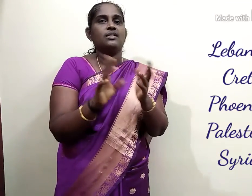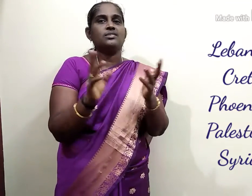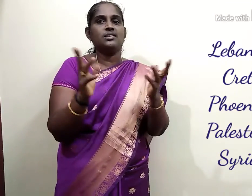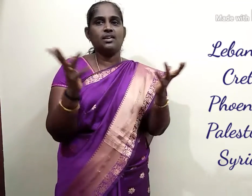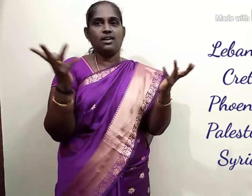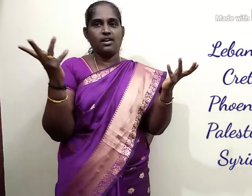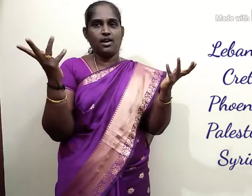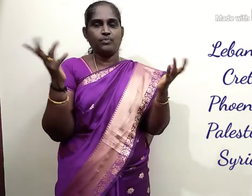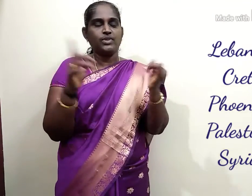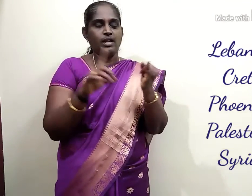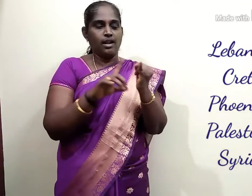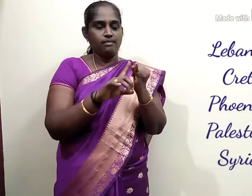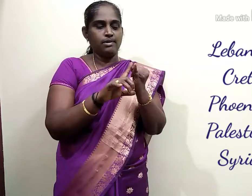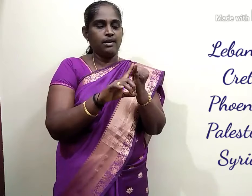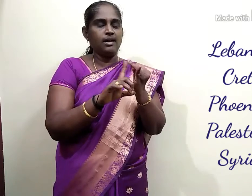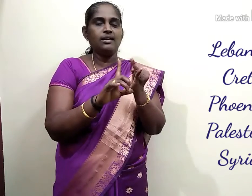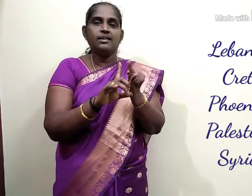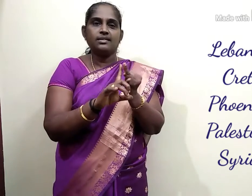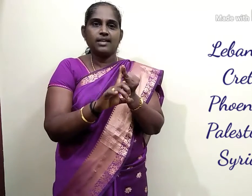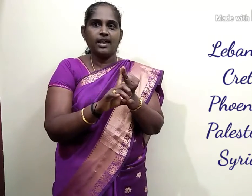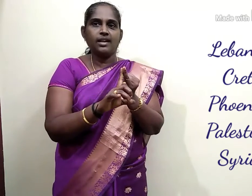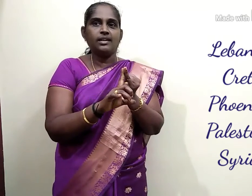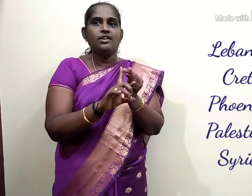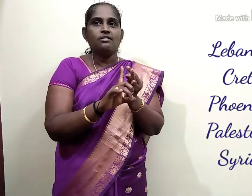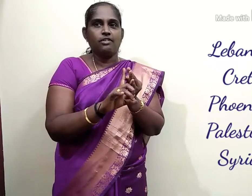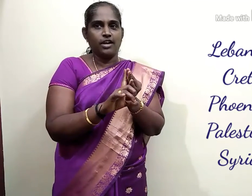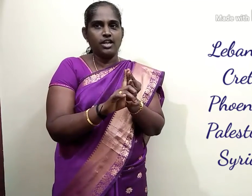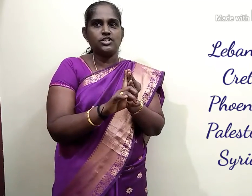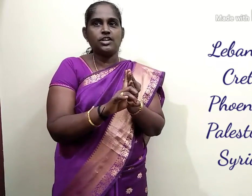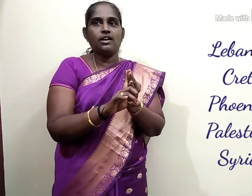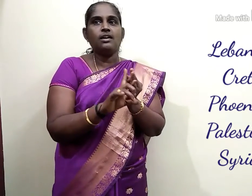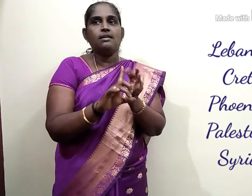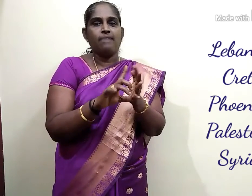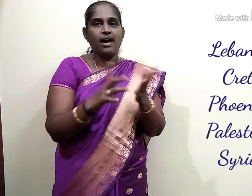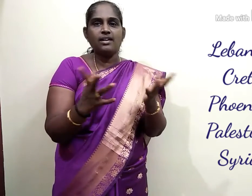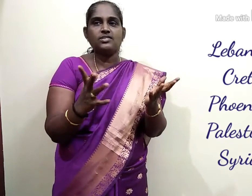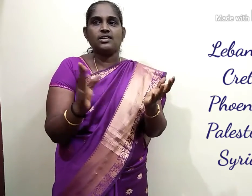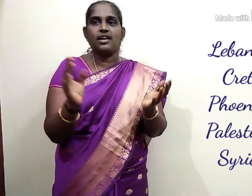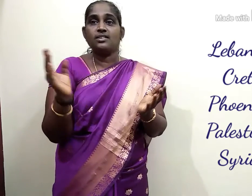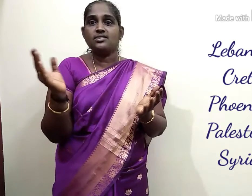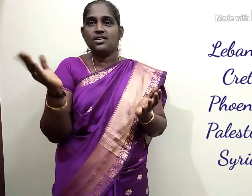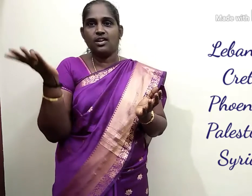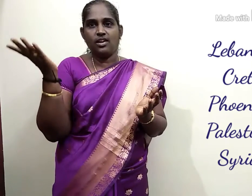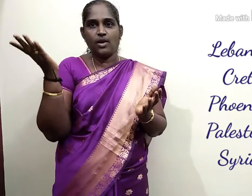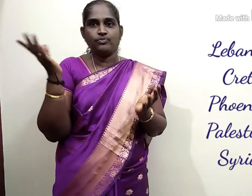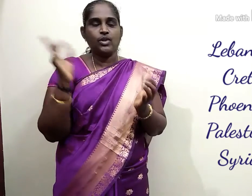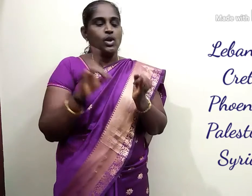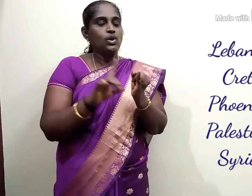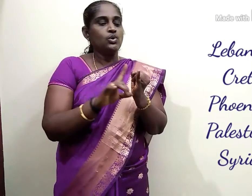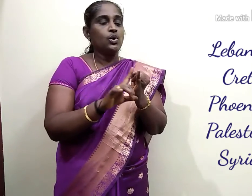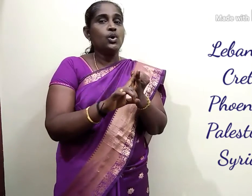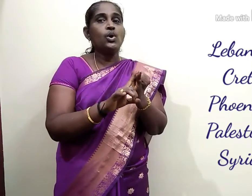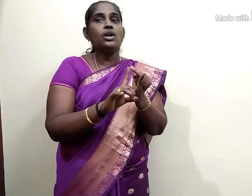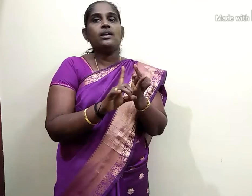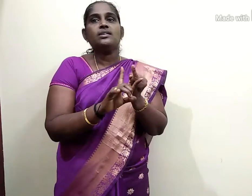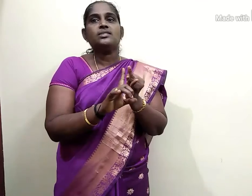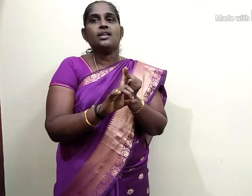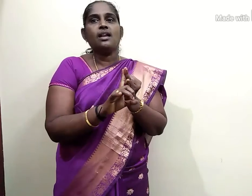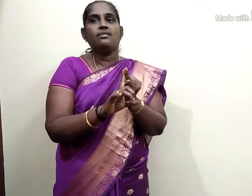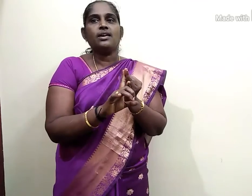and Syria. Lebanon, Crete, Phoenicia, Palestine and Syria. Gold, silver